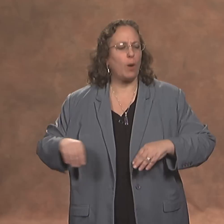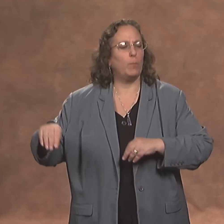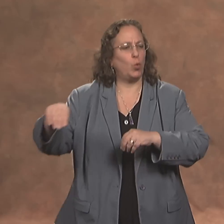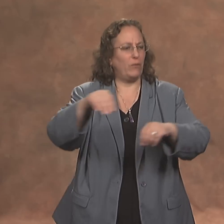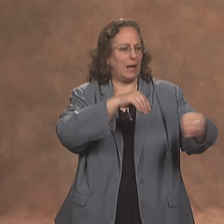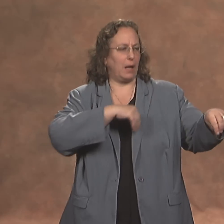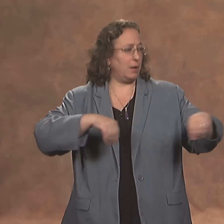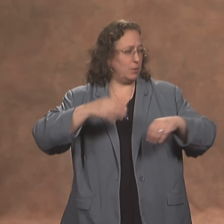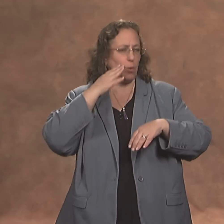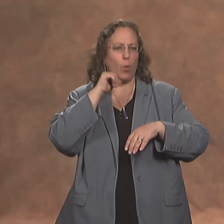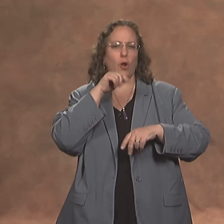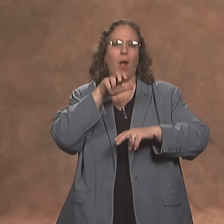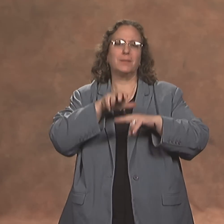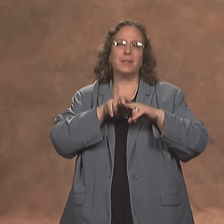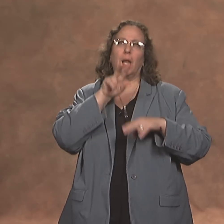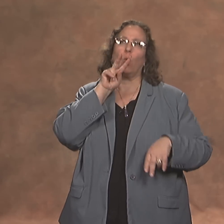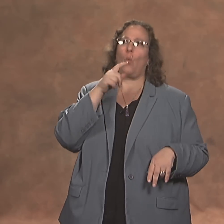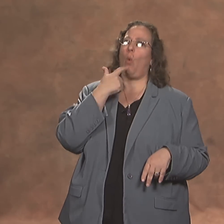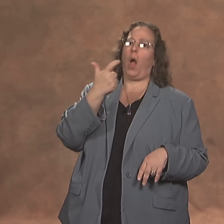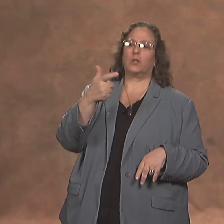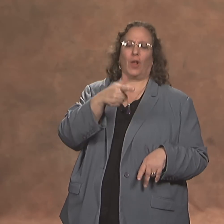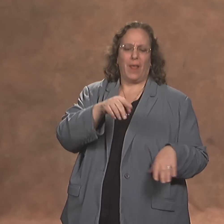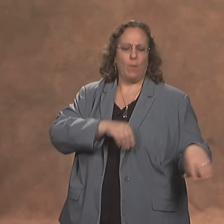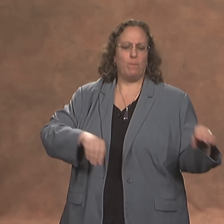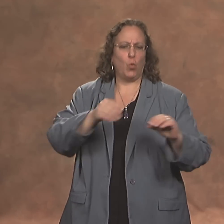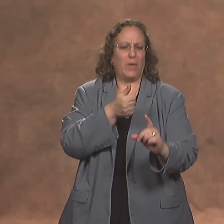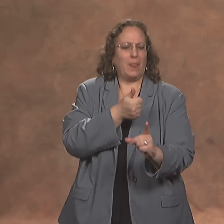and really very active.